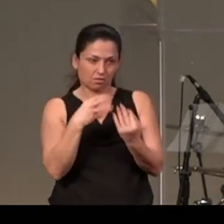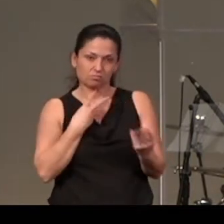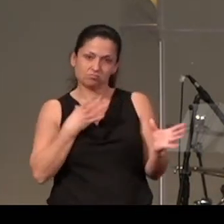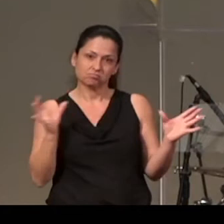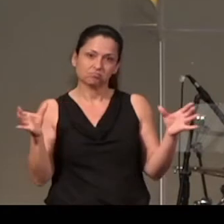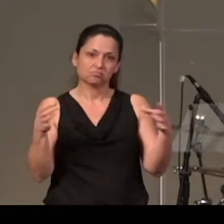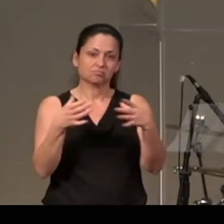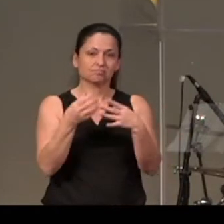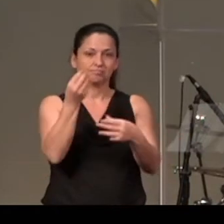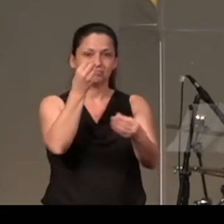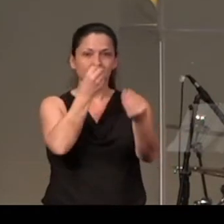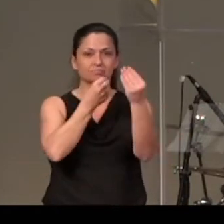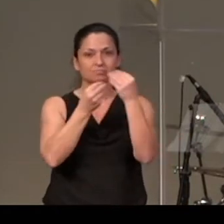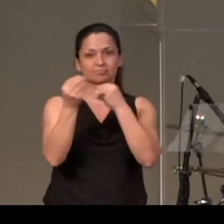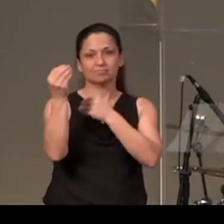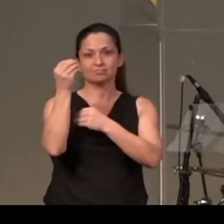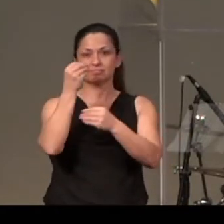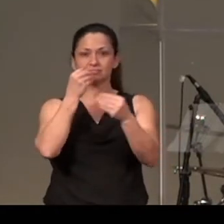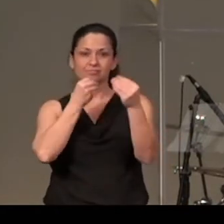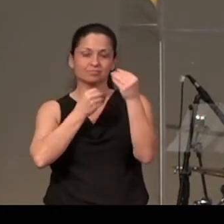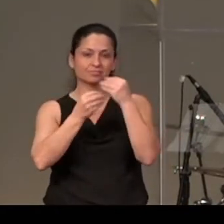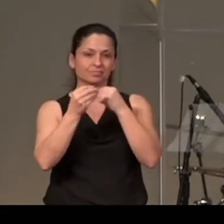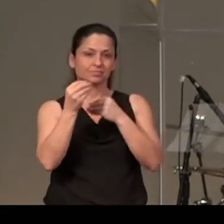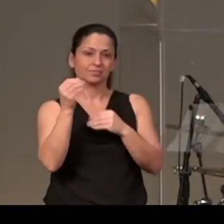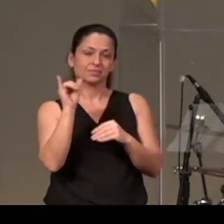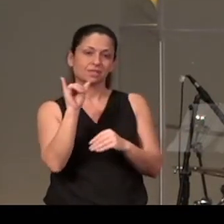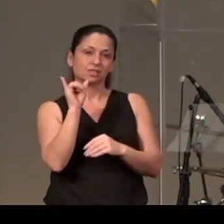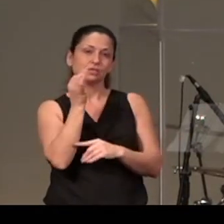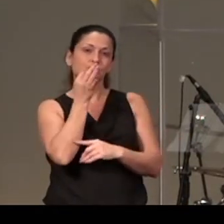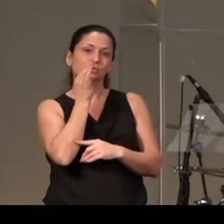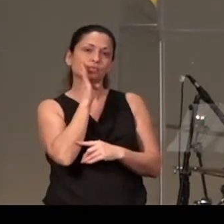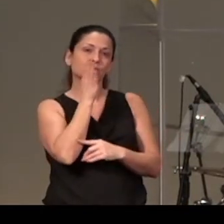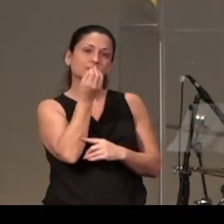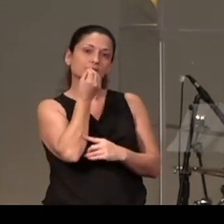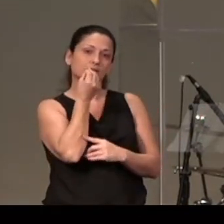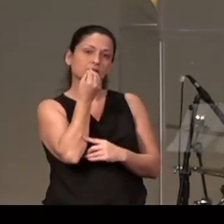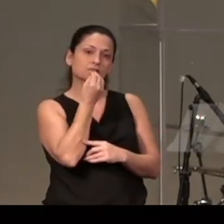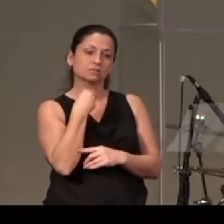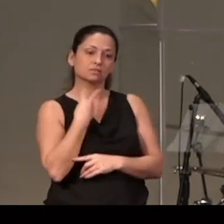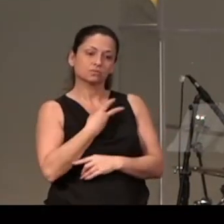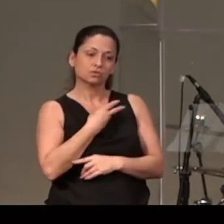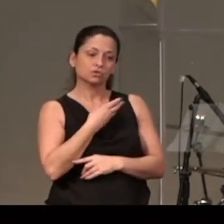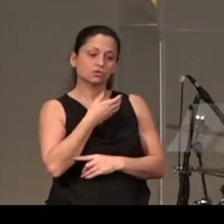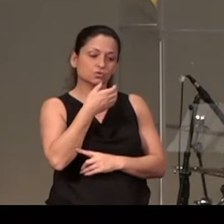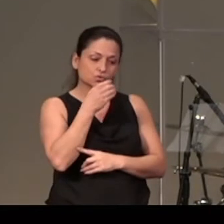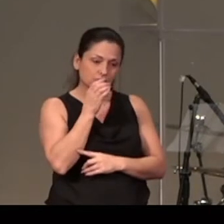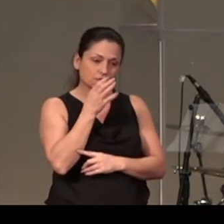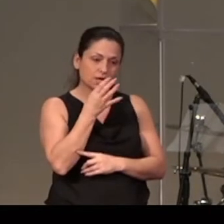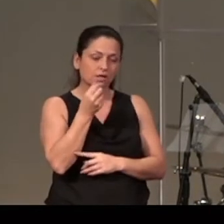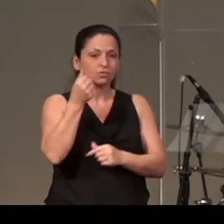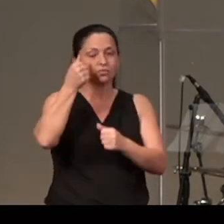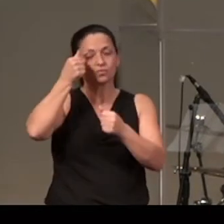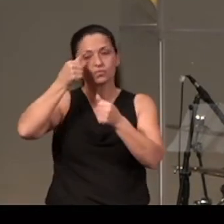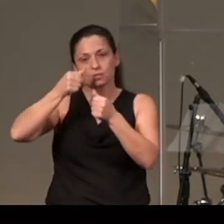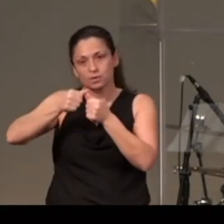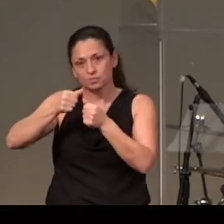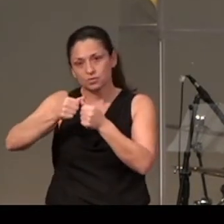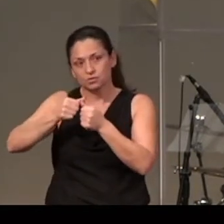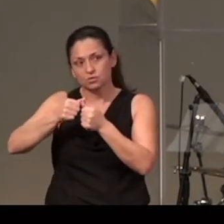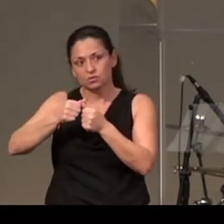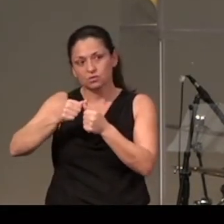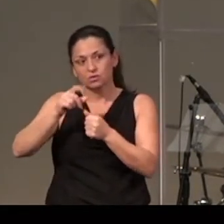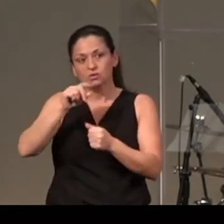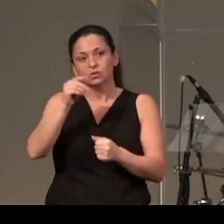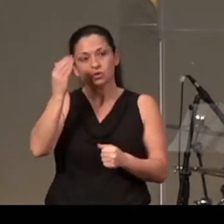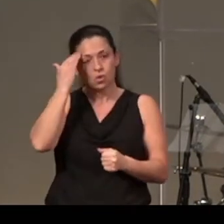meal like we're about to eat, and we drink and remember. Oh, do you know why we